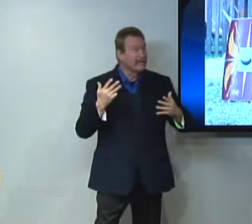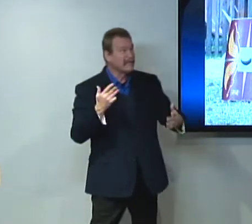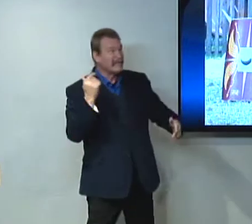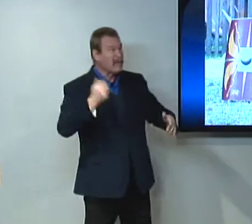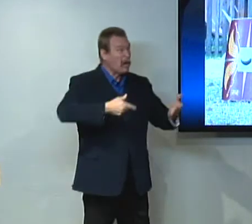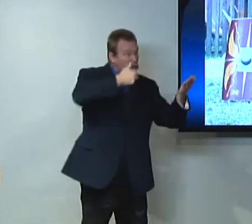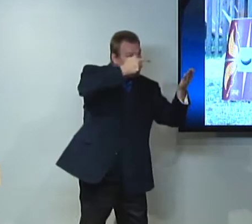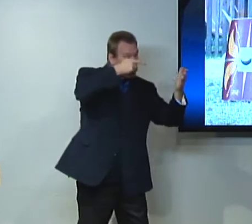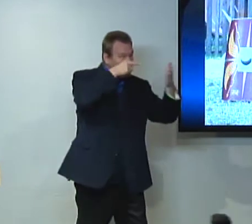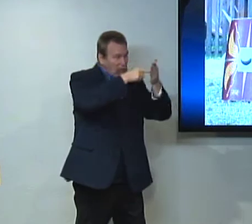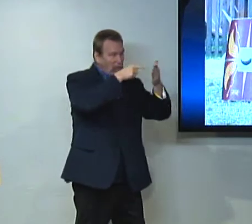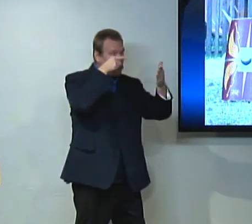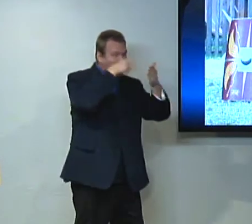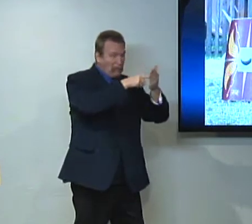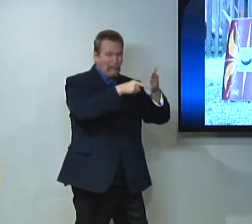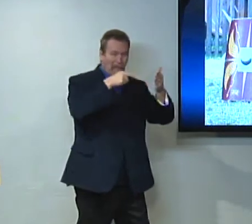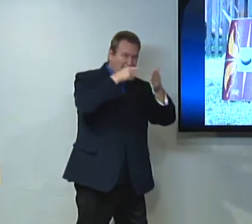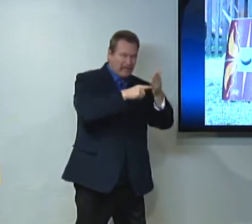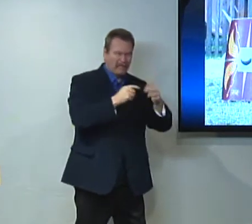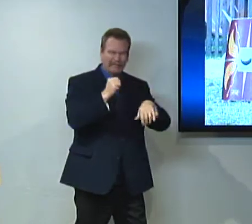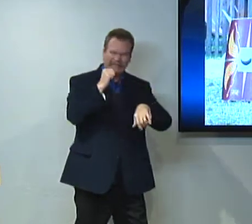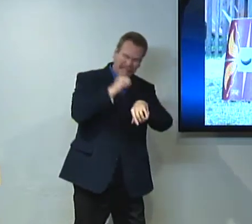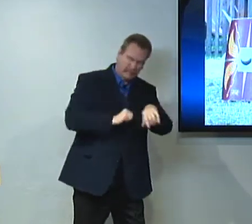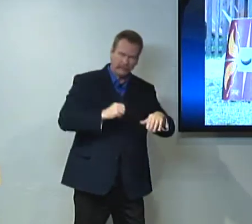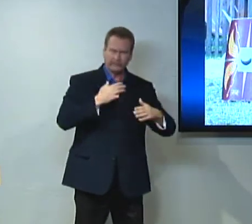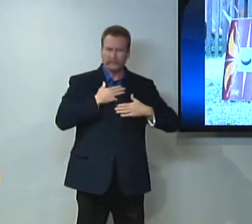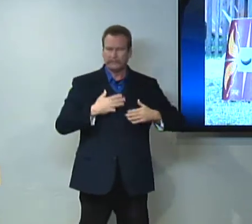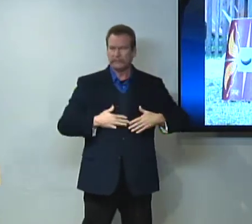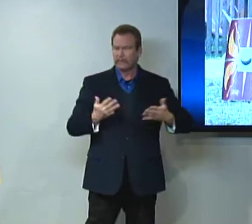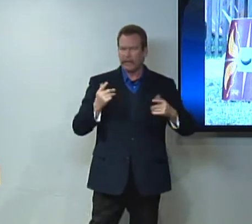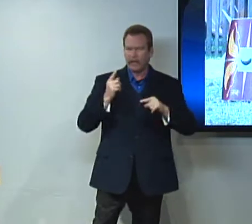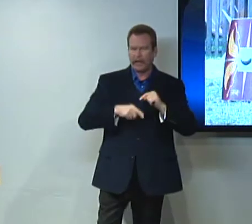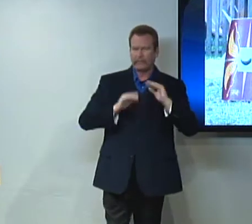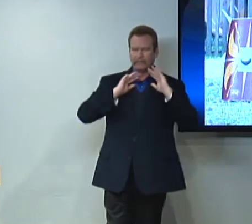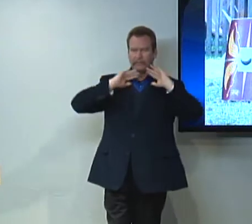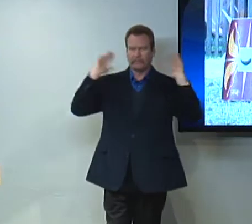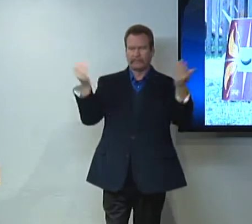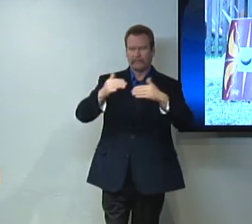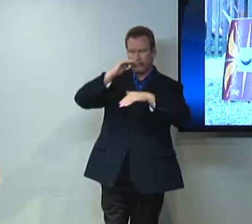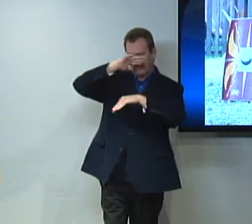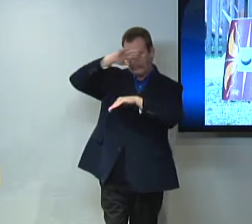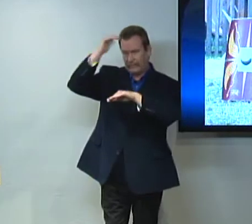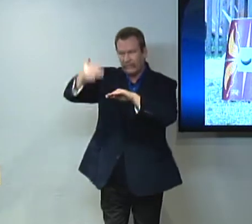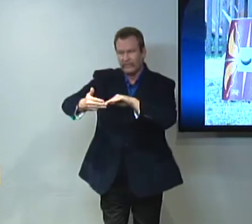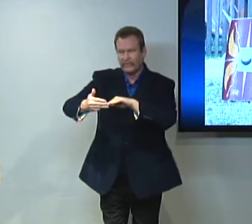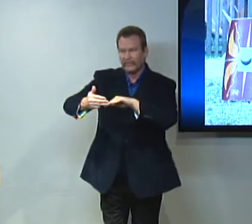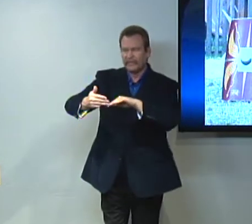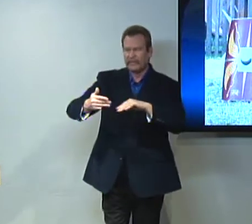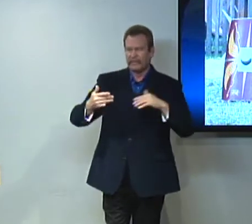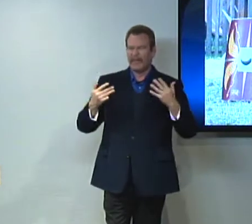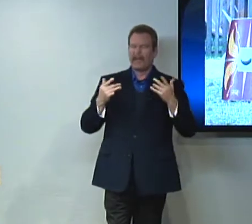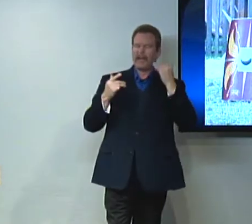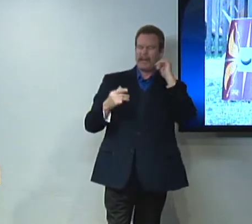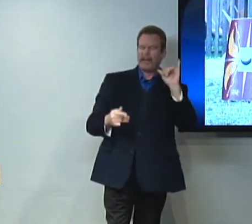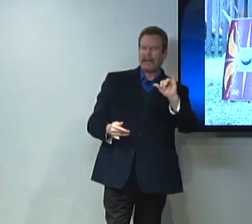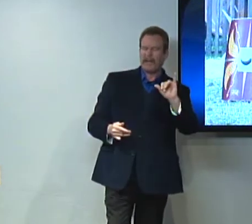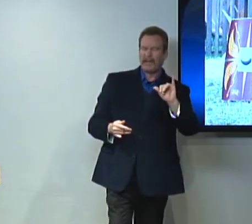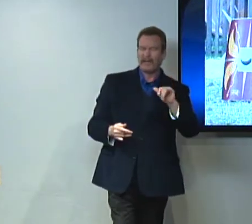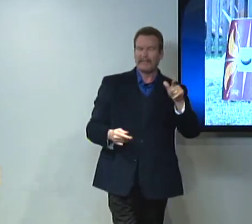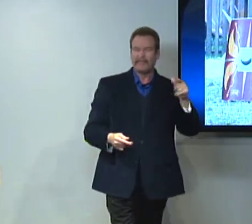them. You could shoot at them as much as you want, but they are as hard as rock, and they are well protected and well